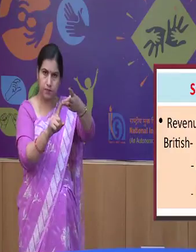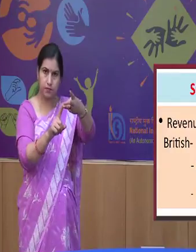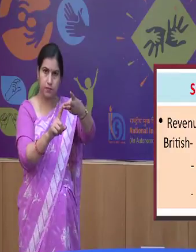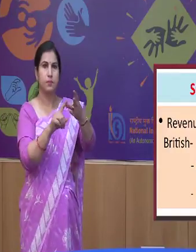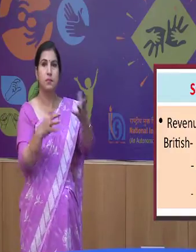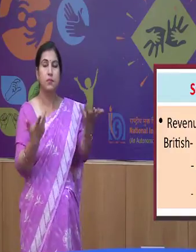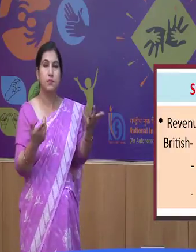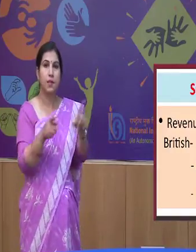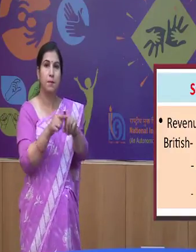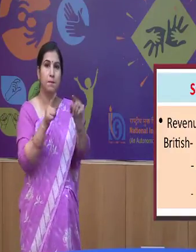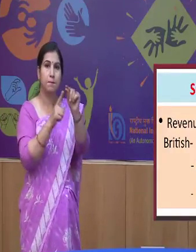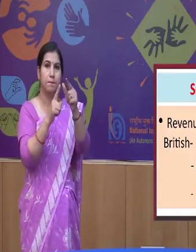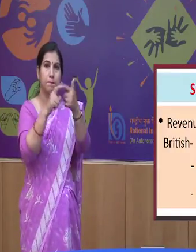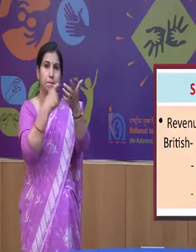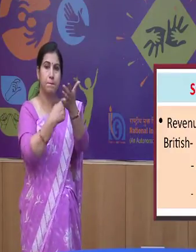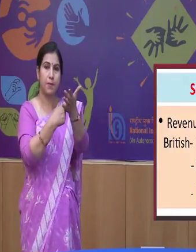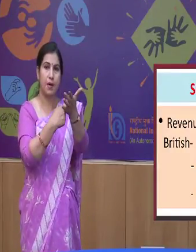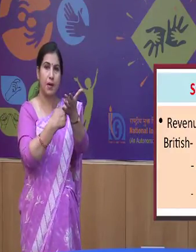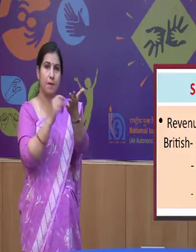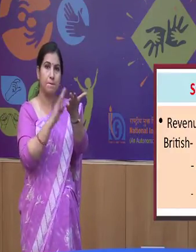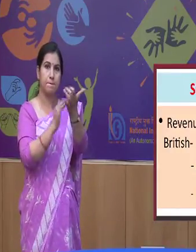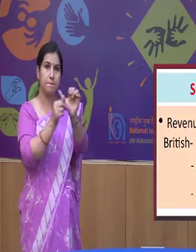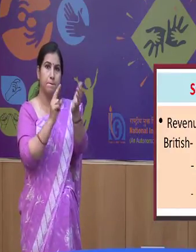like Mahalwari settlement and